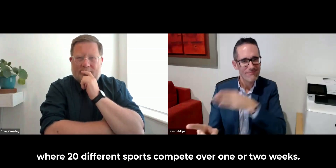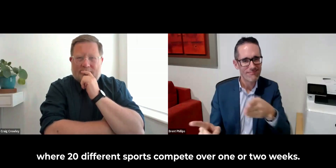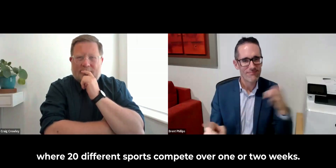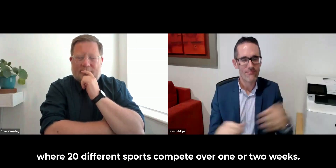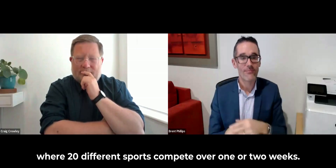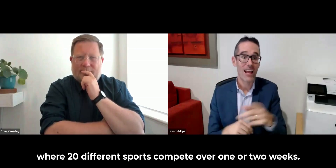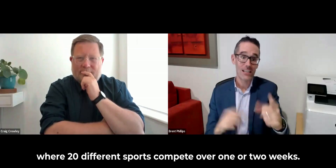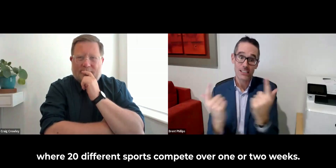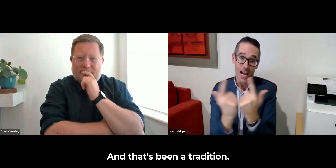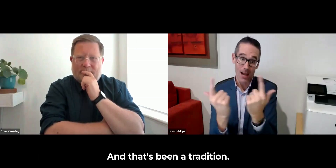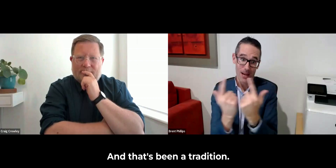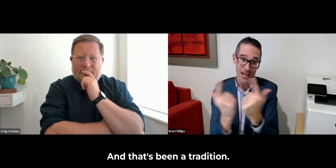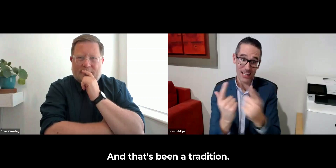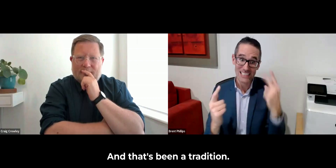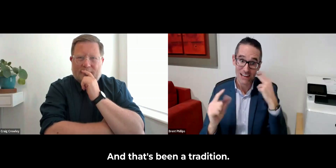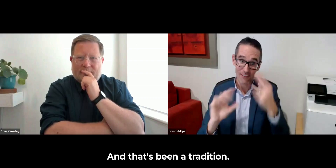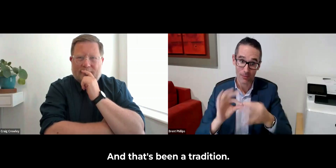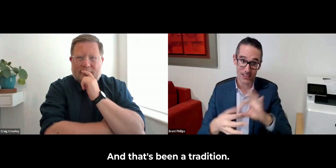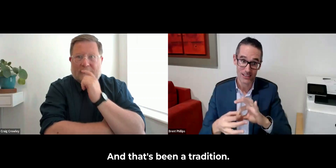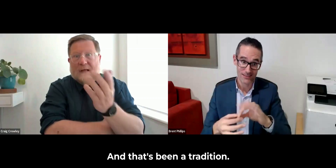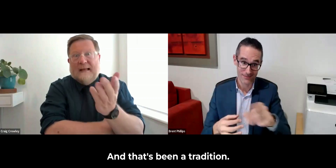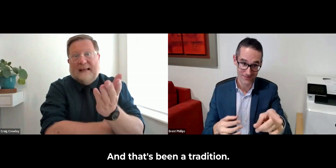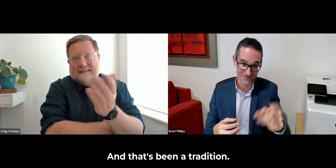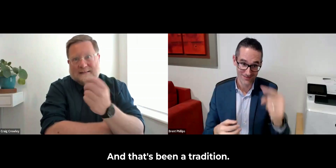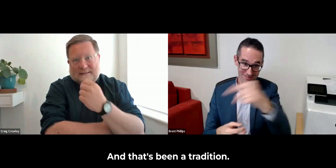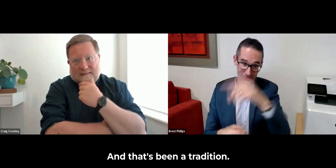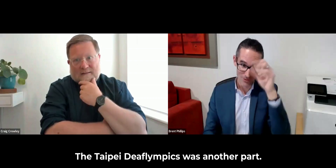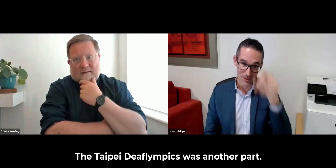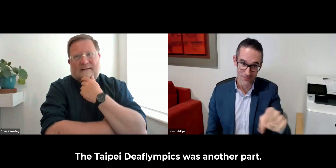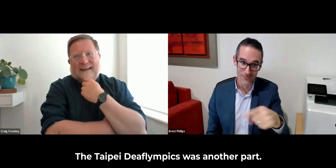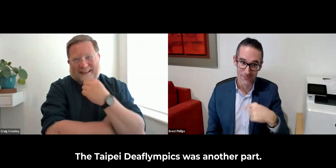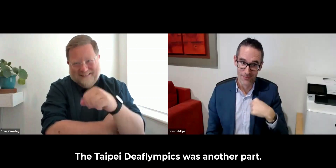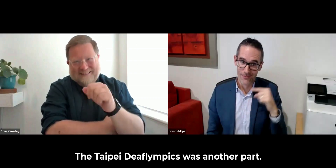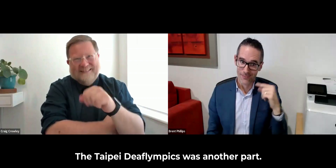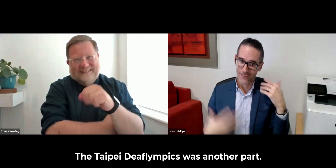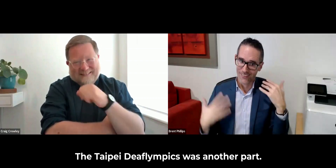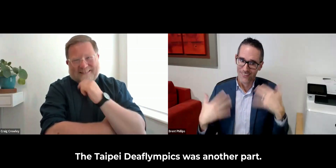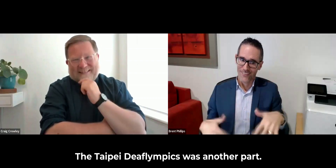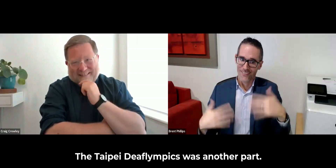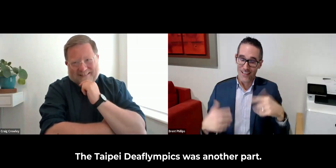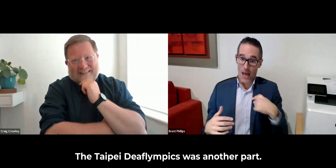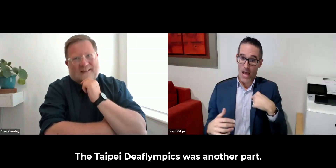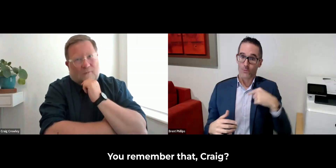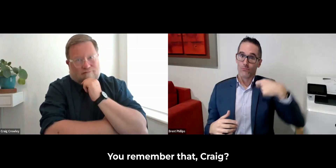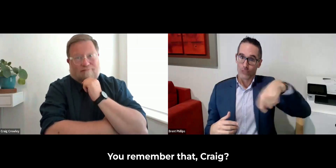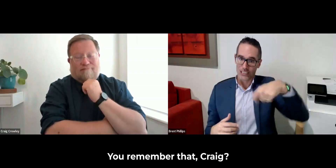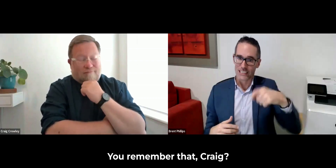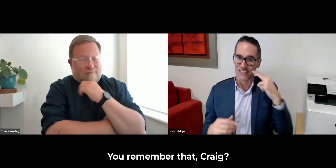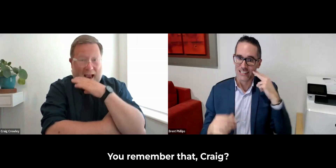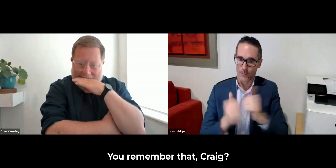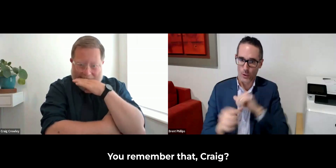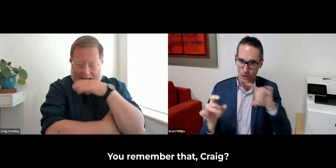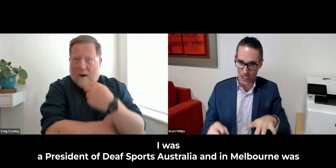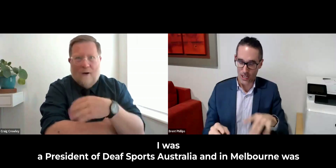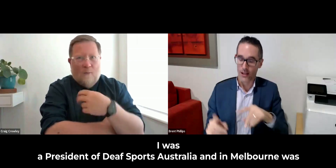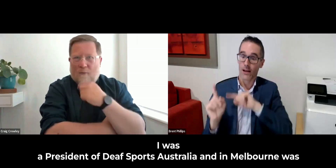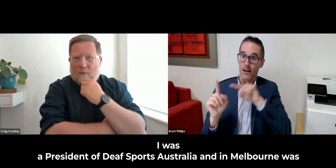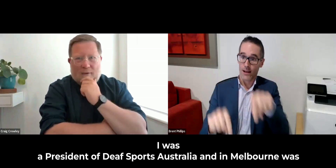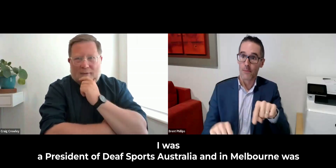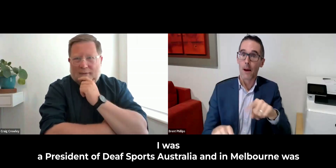over 1 or 2 weeks, and that's been a tradition. The Taipei Deaf Olympics was another part. You remember that, Craig. I was a president of